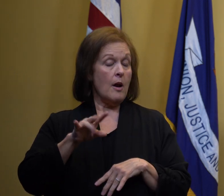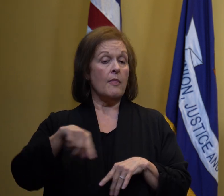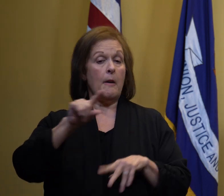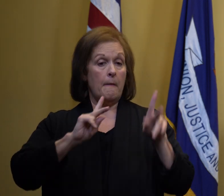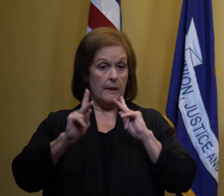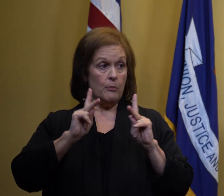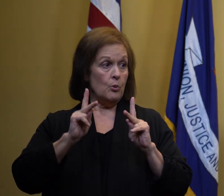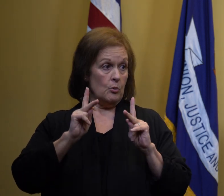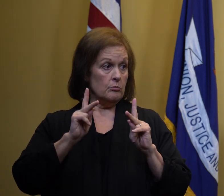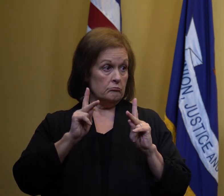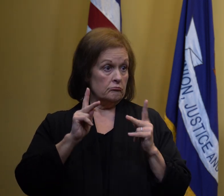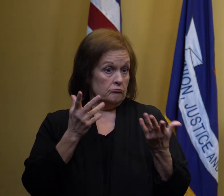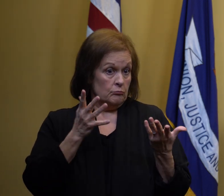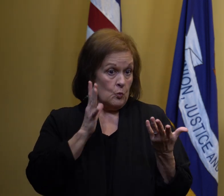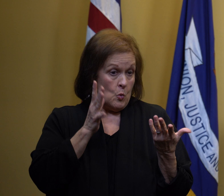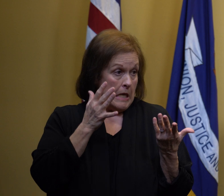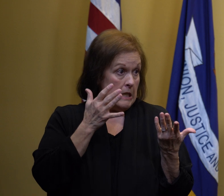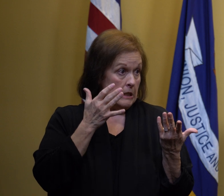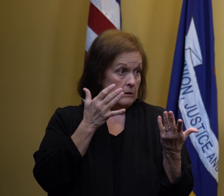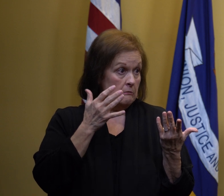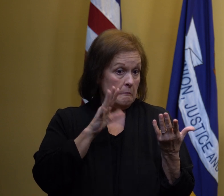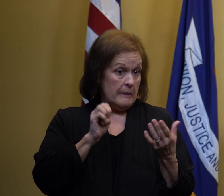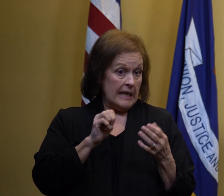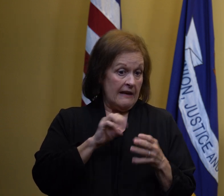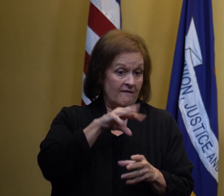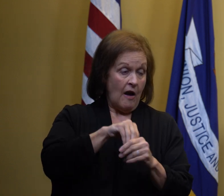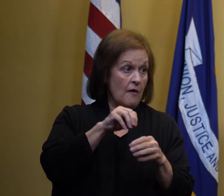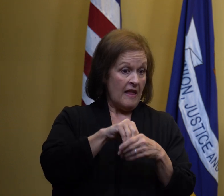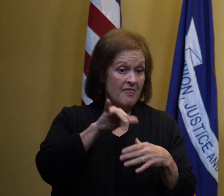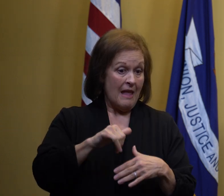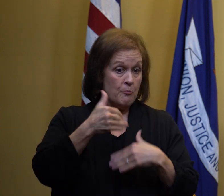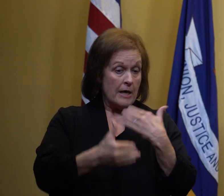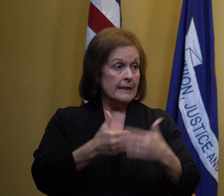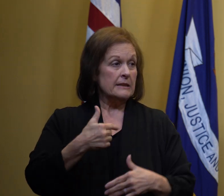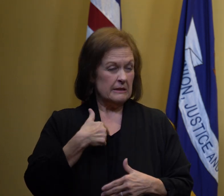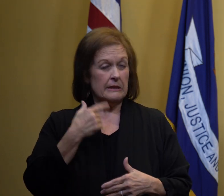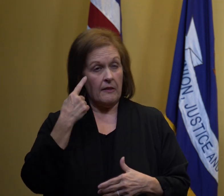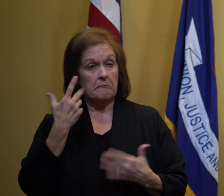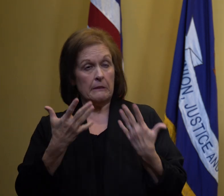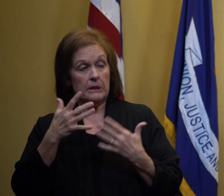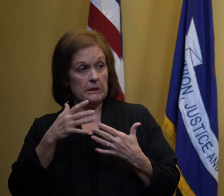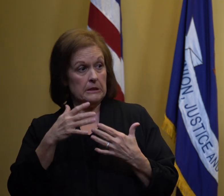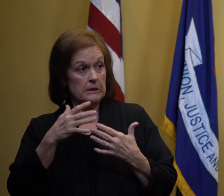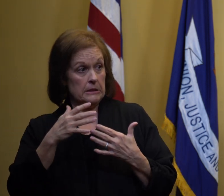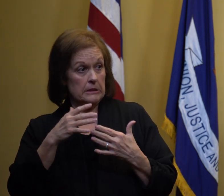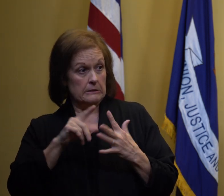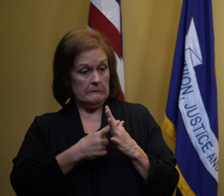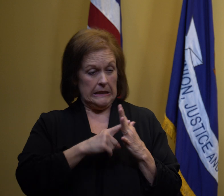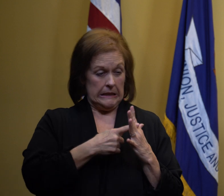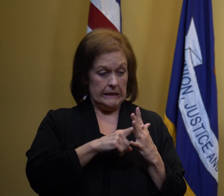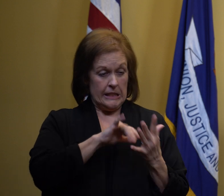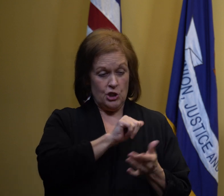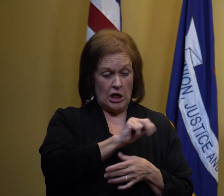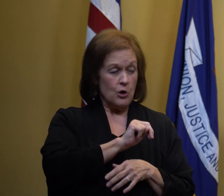to expect a real robust public engagement process. But we're looking at the first quarter, of course, I'm going to say January,